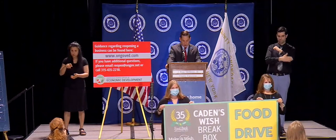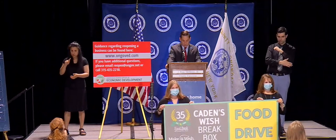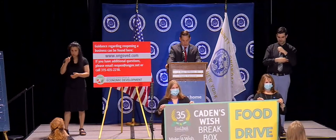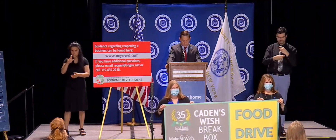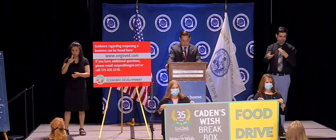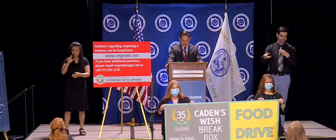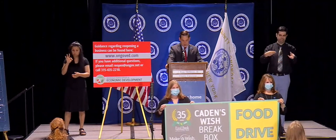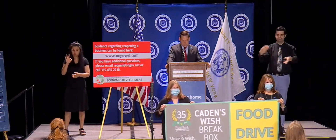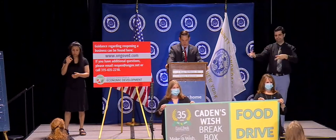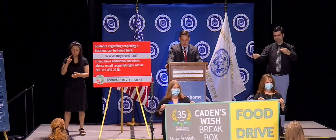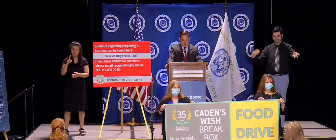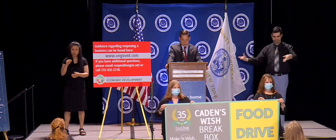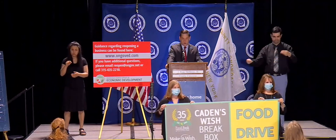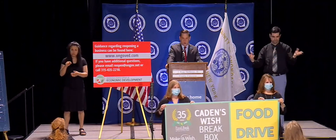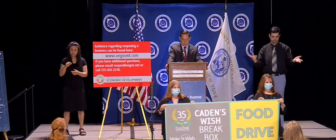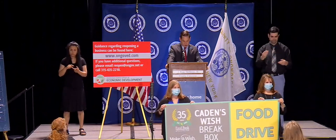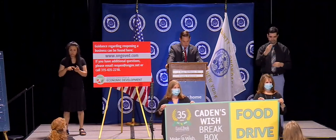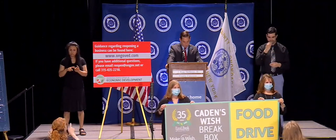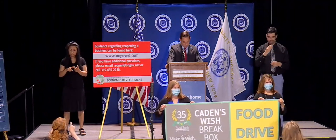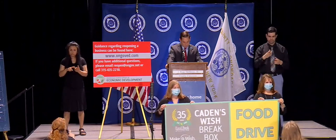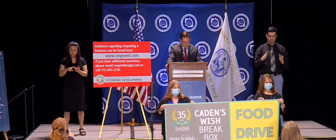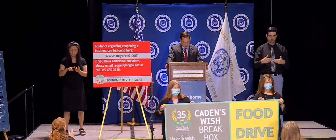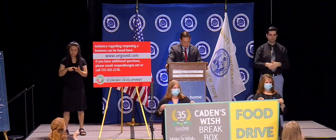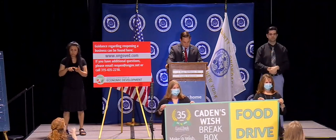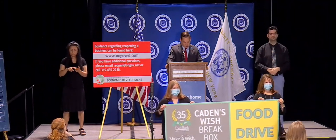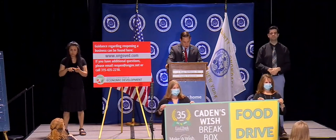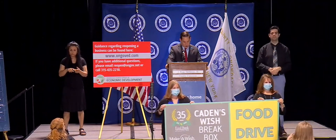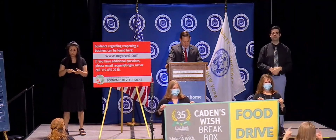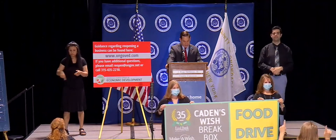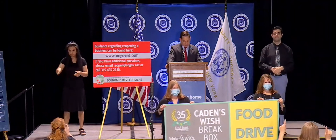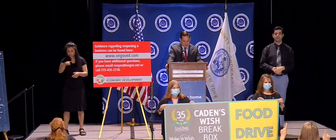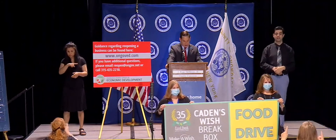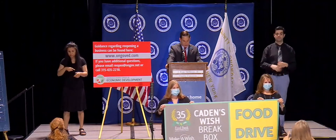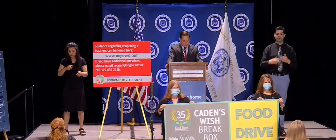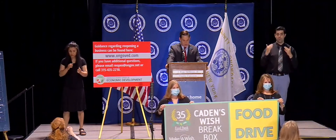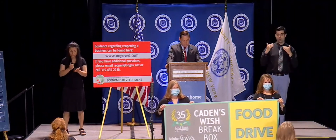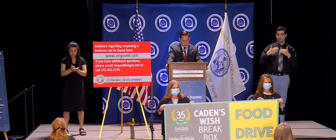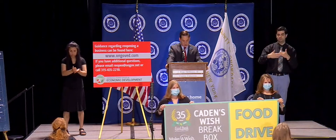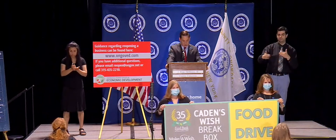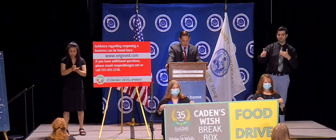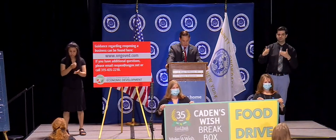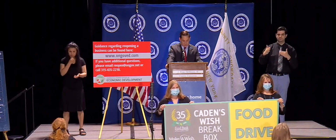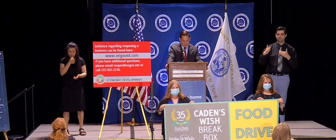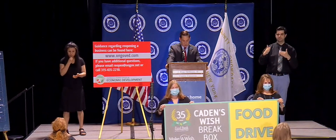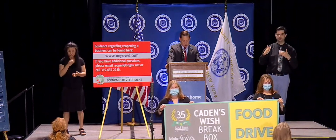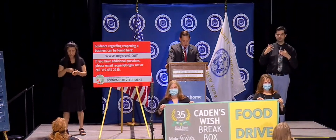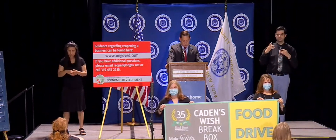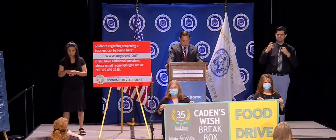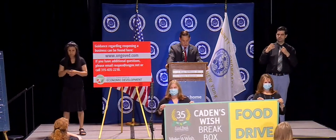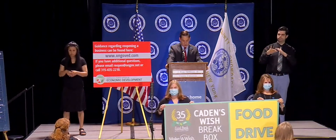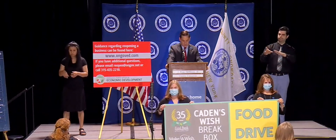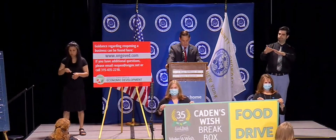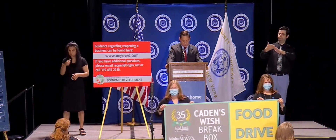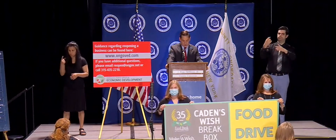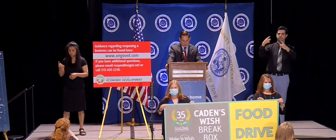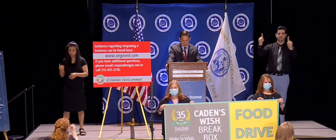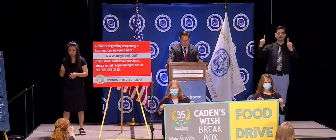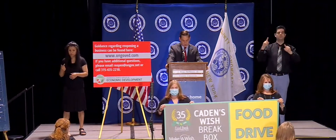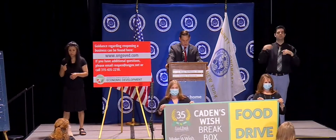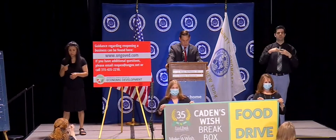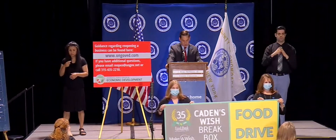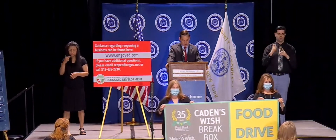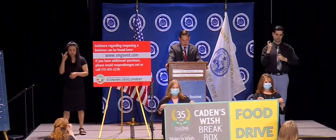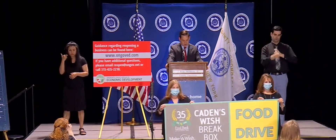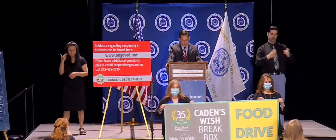needs all of us to help with donations. So next Saturday, May 30th, from noon to 3 in the